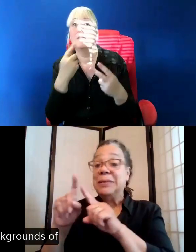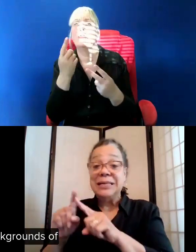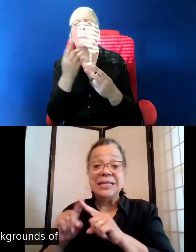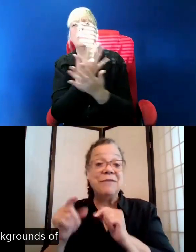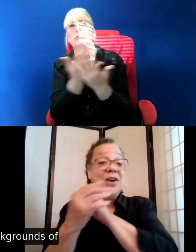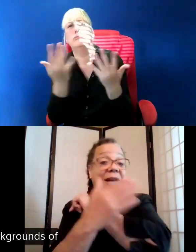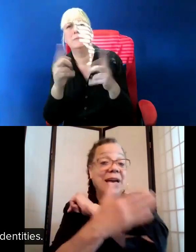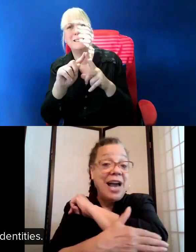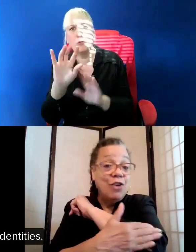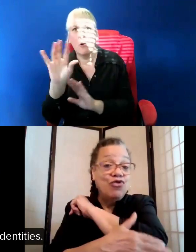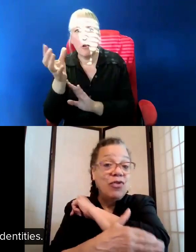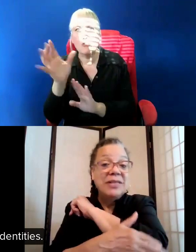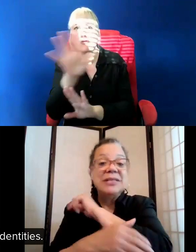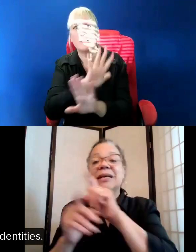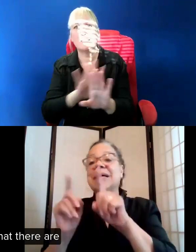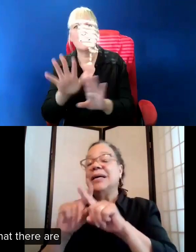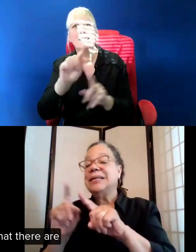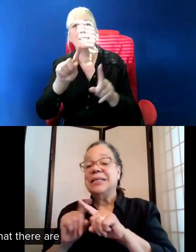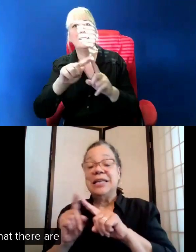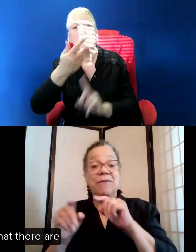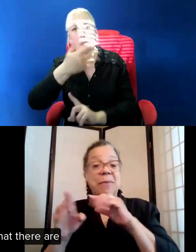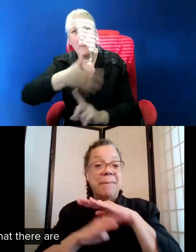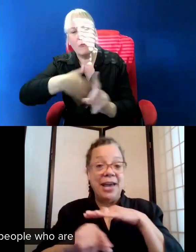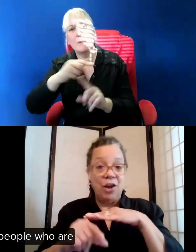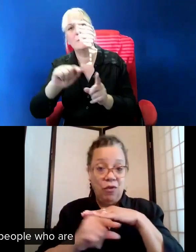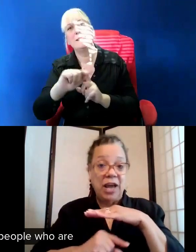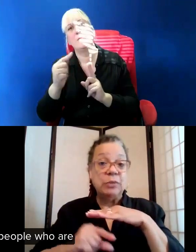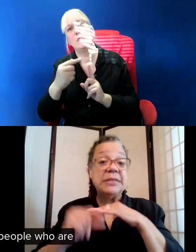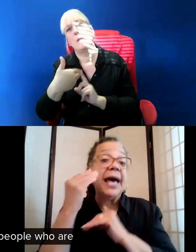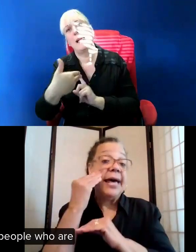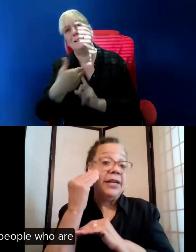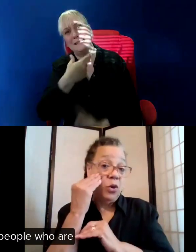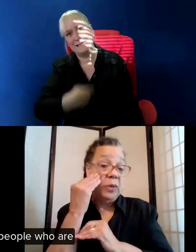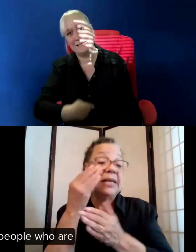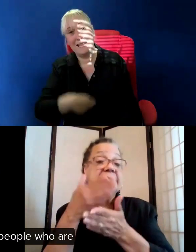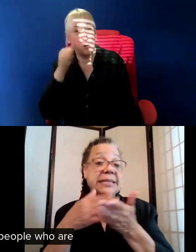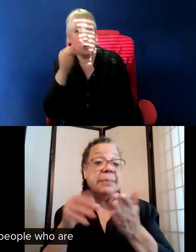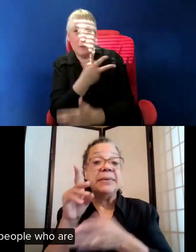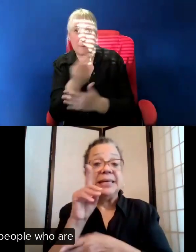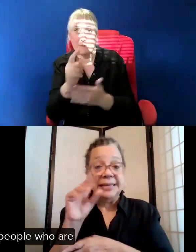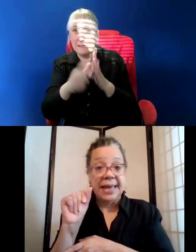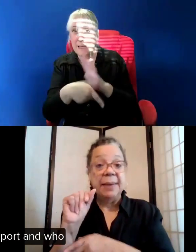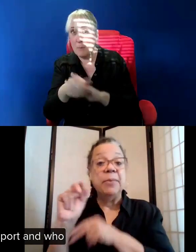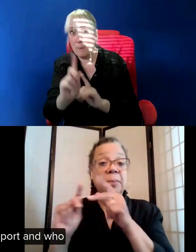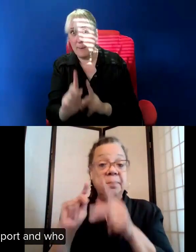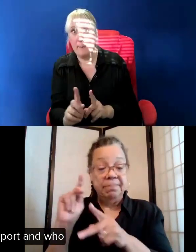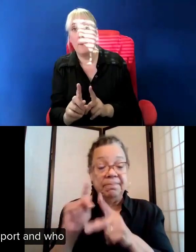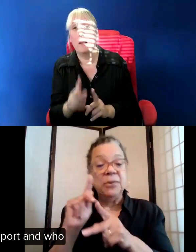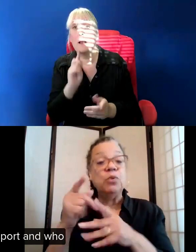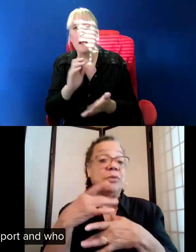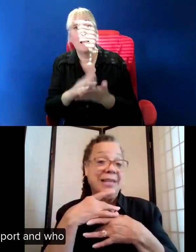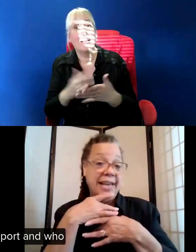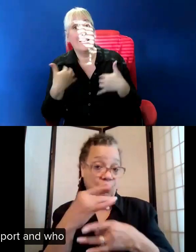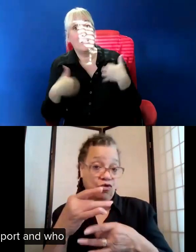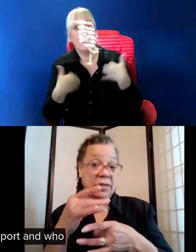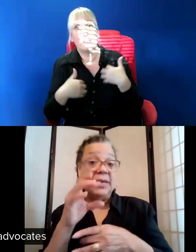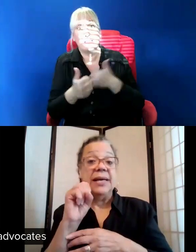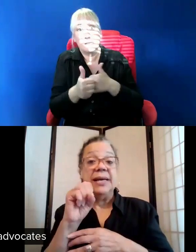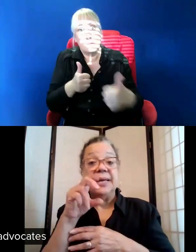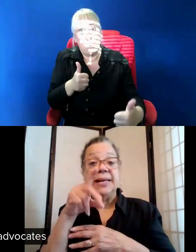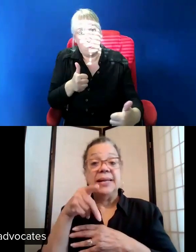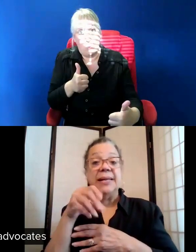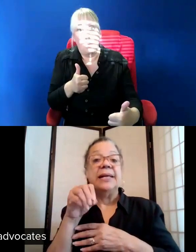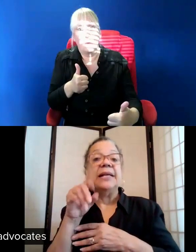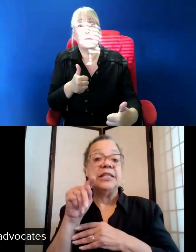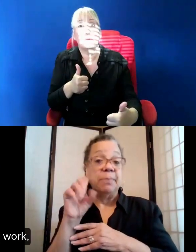different backgrounds, of different identities. And I know that there are some disabled people who are interested in sport and who